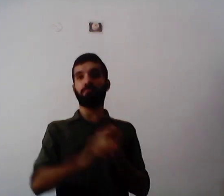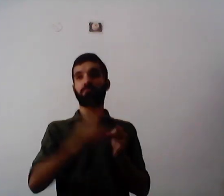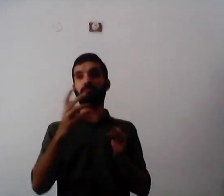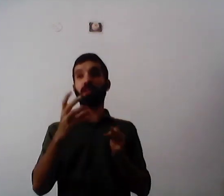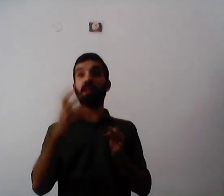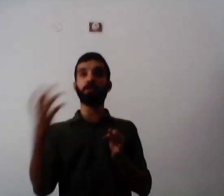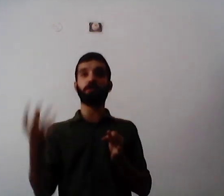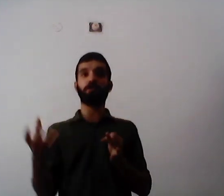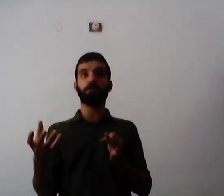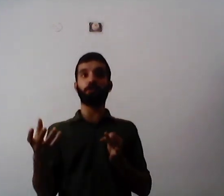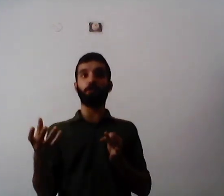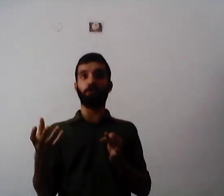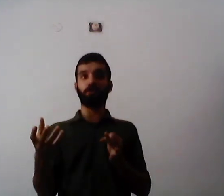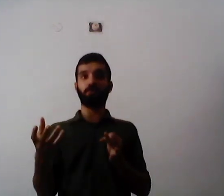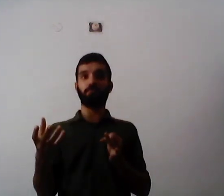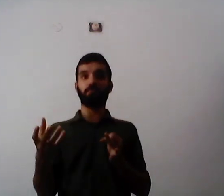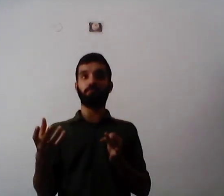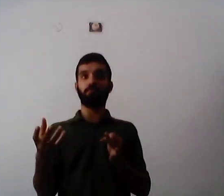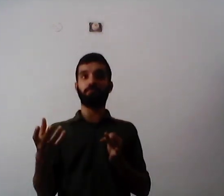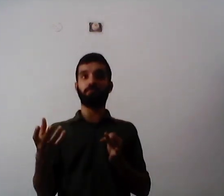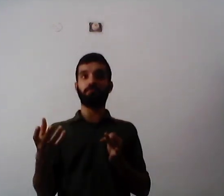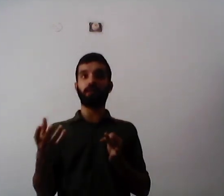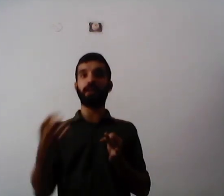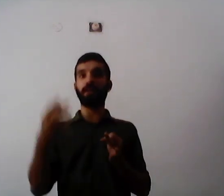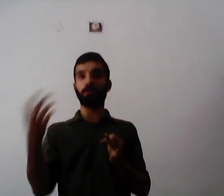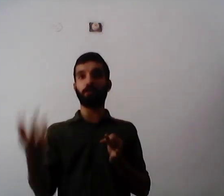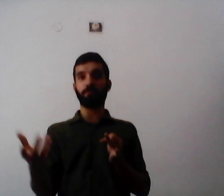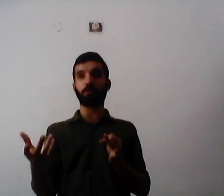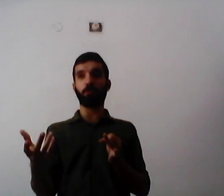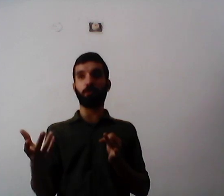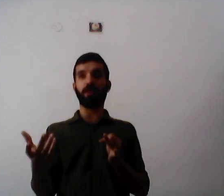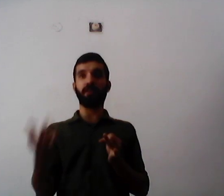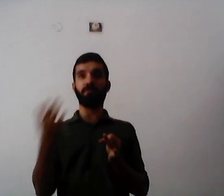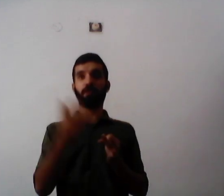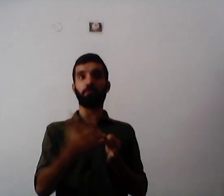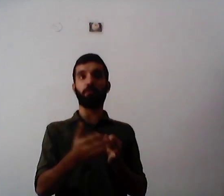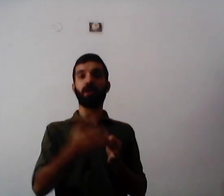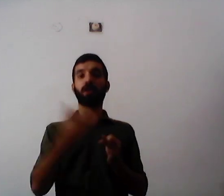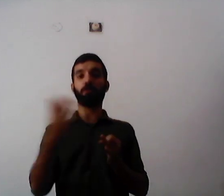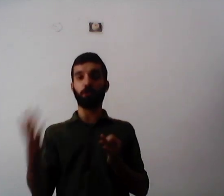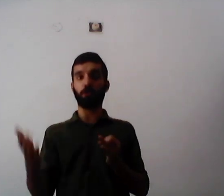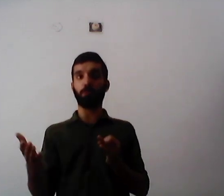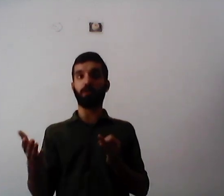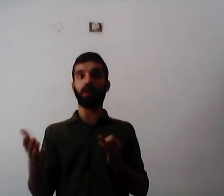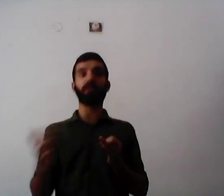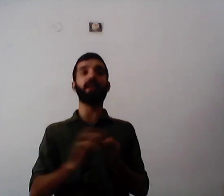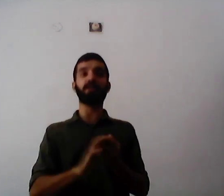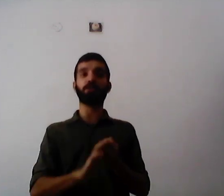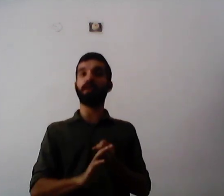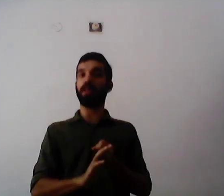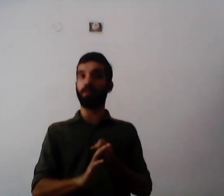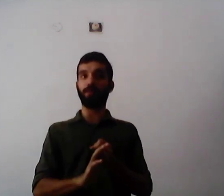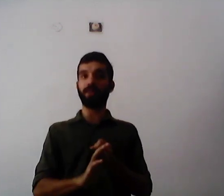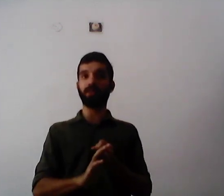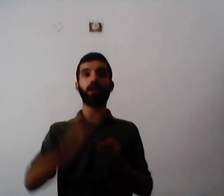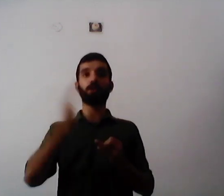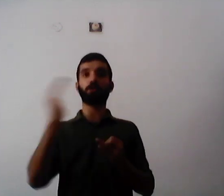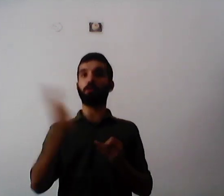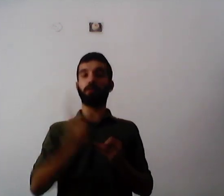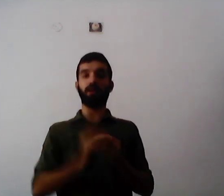the nature of the solute and nature of the solvent. If they are polar or non-polar, that is going to influence solubility,